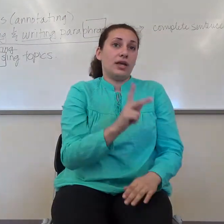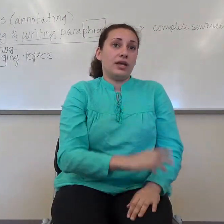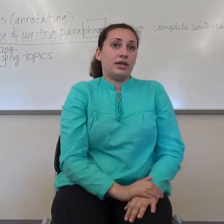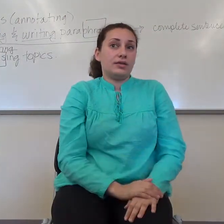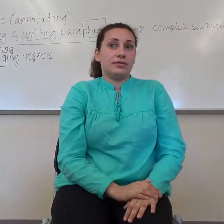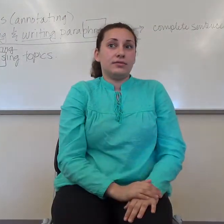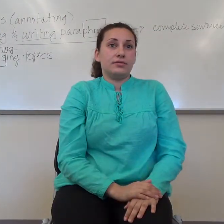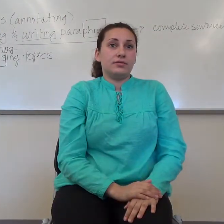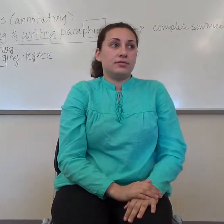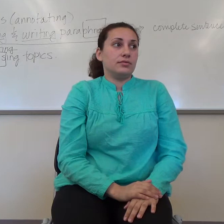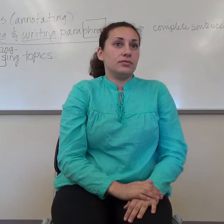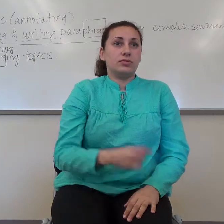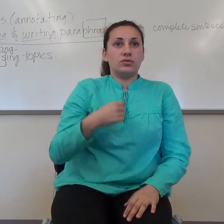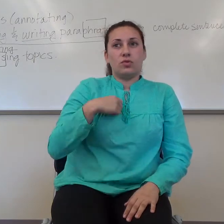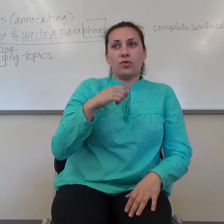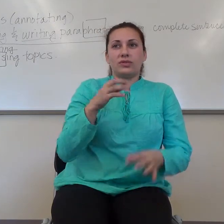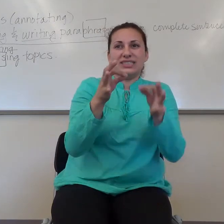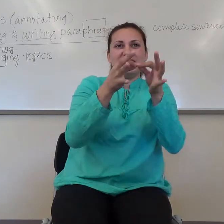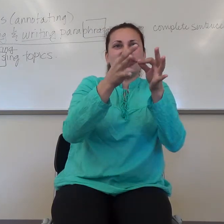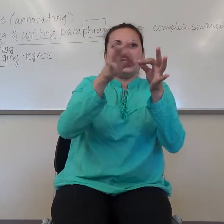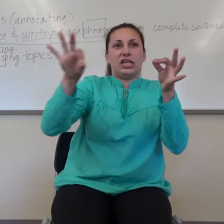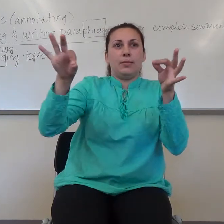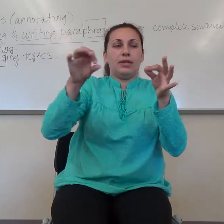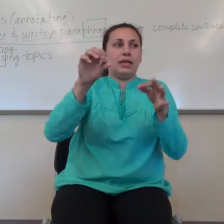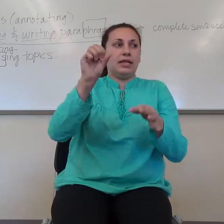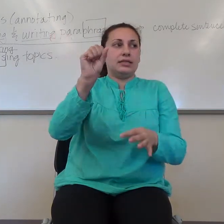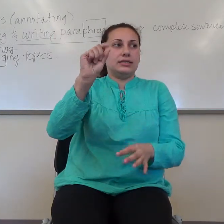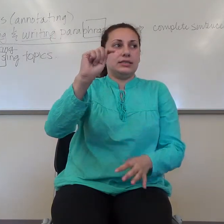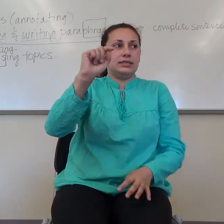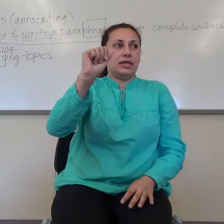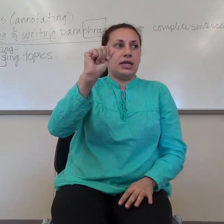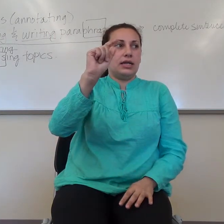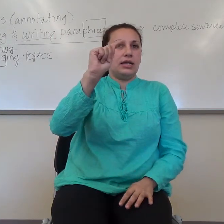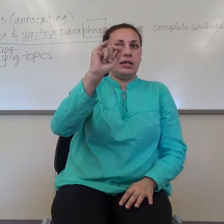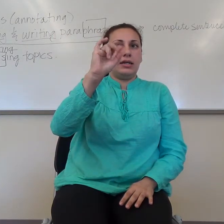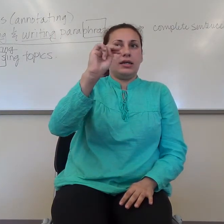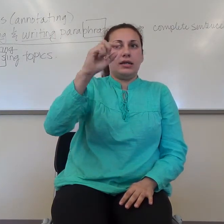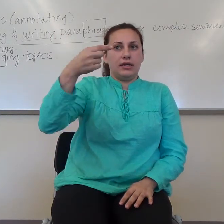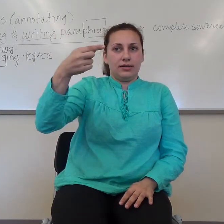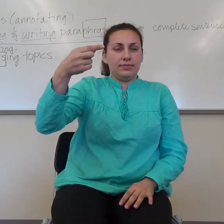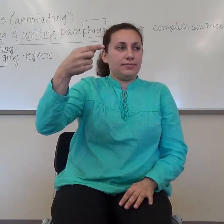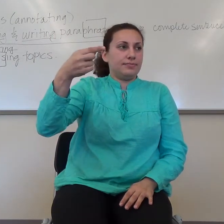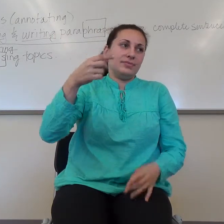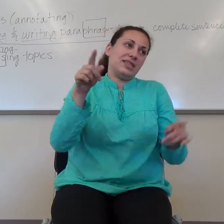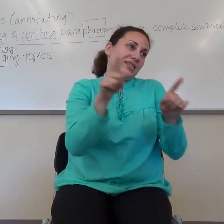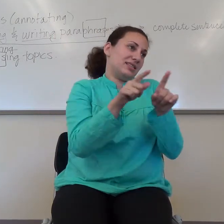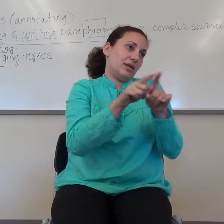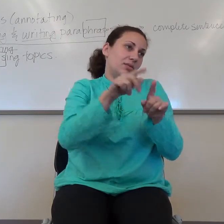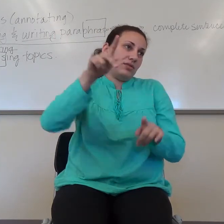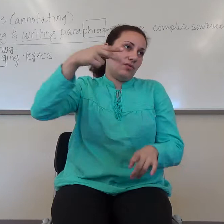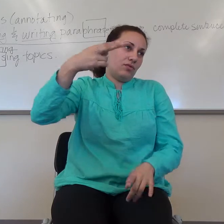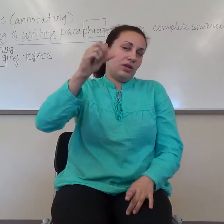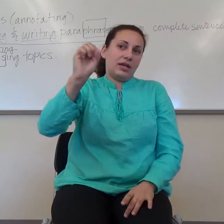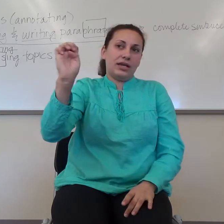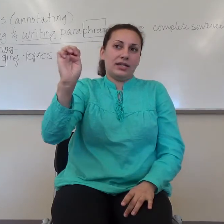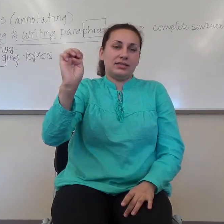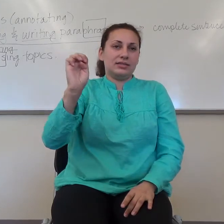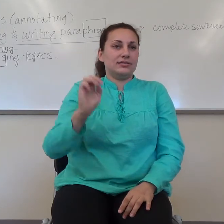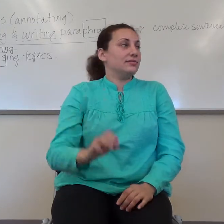phrasing and stating topics, okay? Yeah, so we have, Yvonne is frowning. You look like you're thinking,